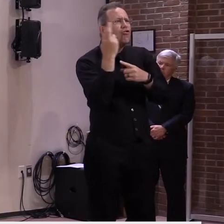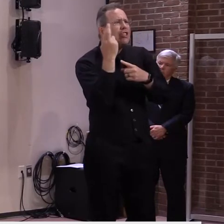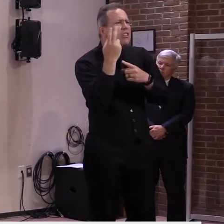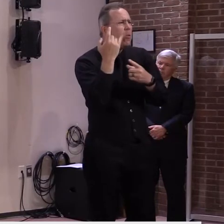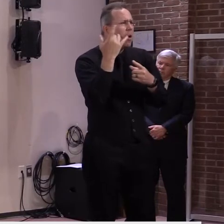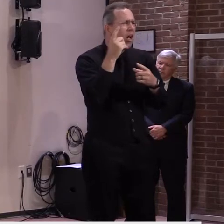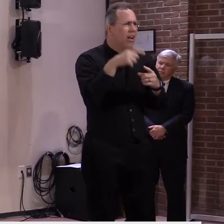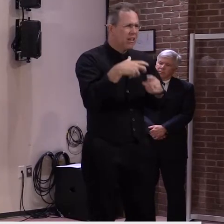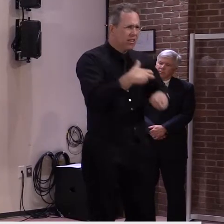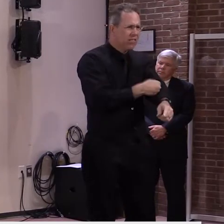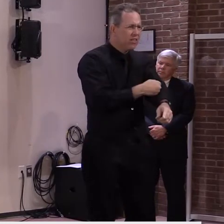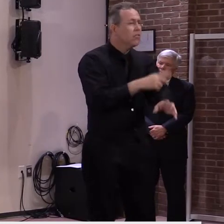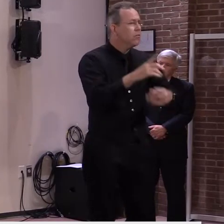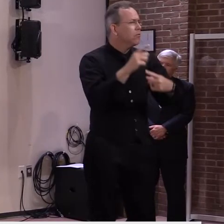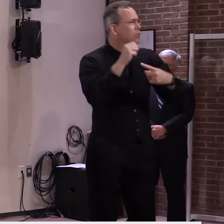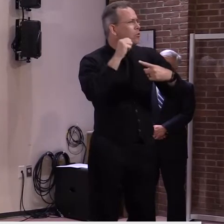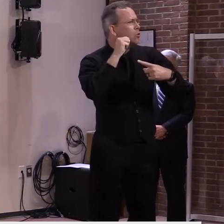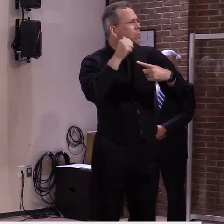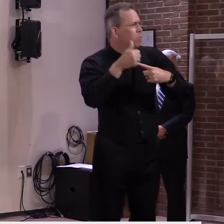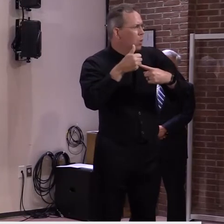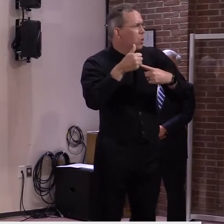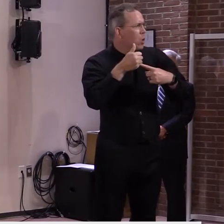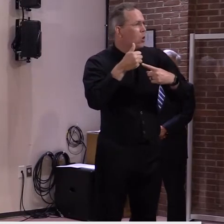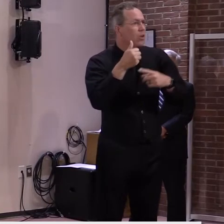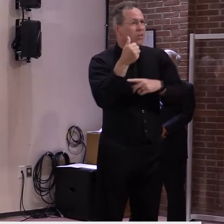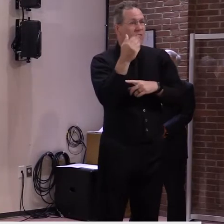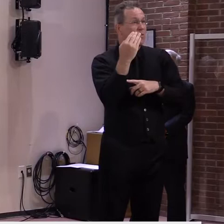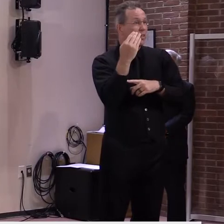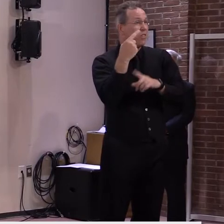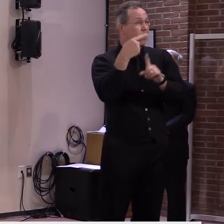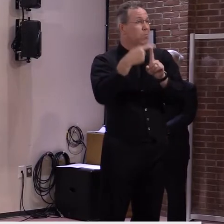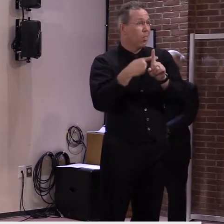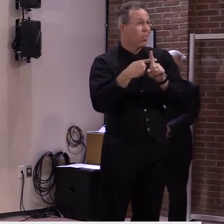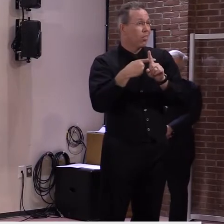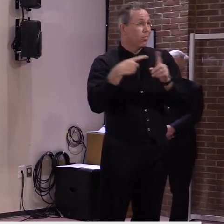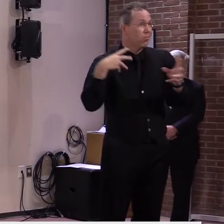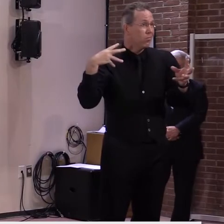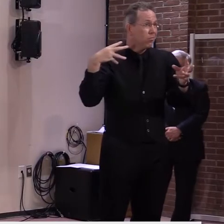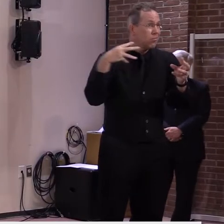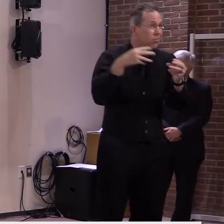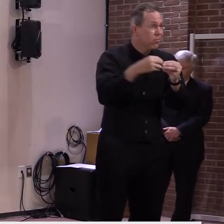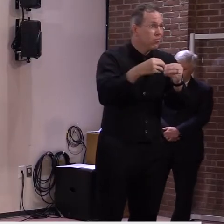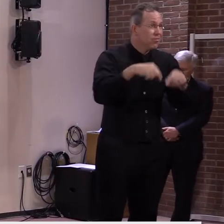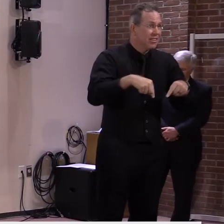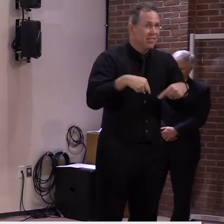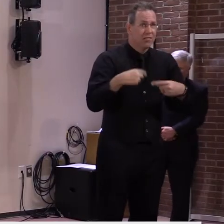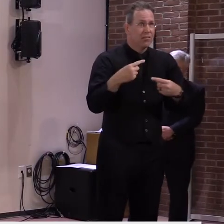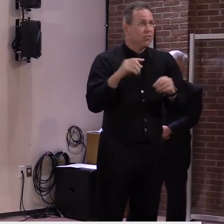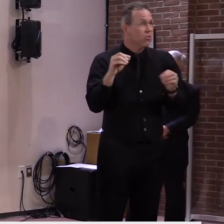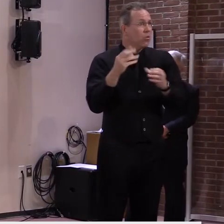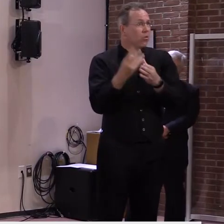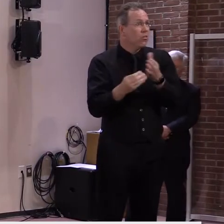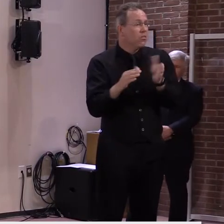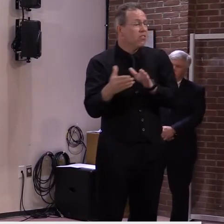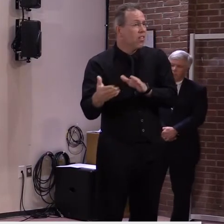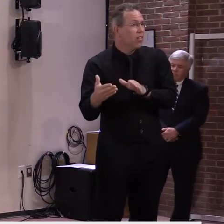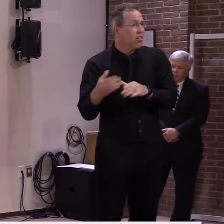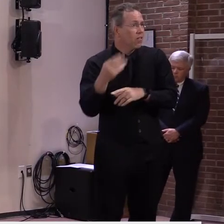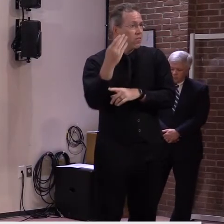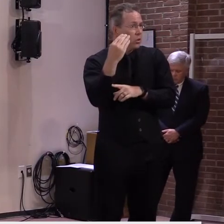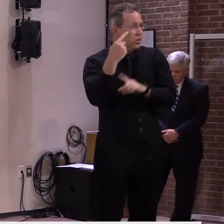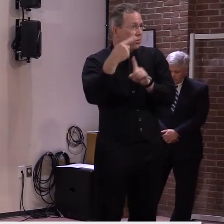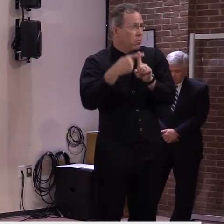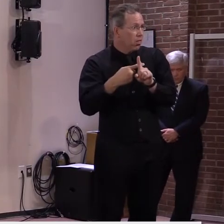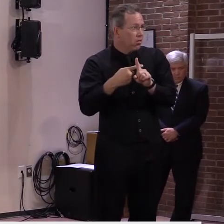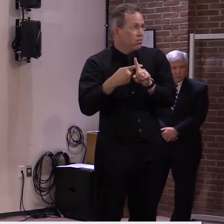the 14th month since our first loss to COVID. So as we do on the 19th of every